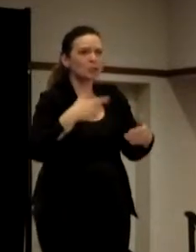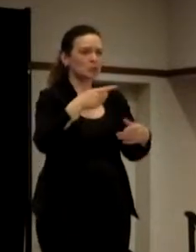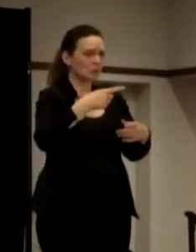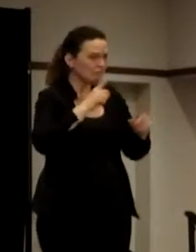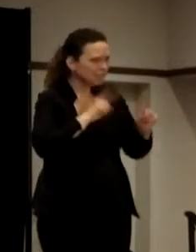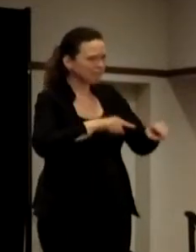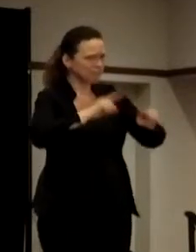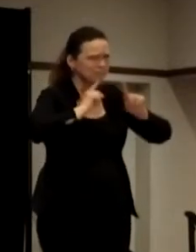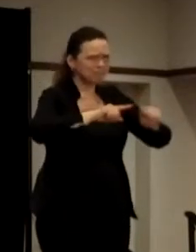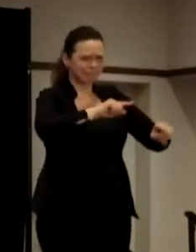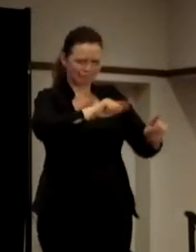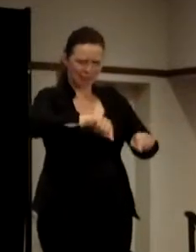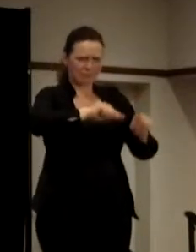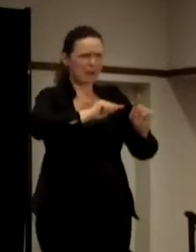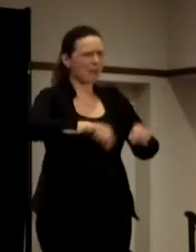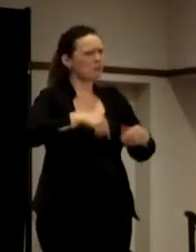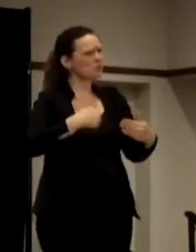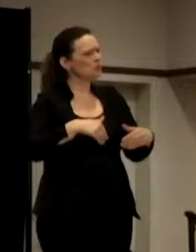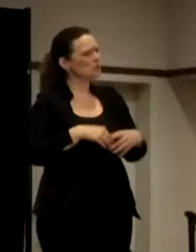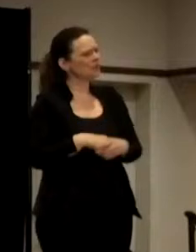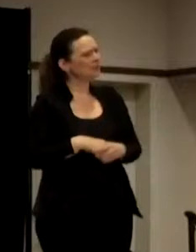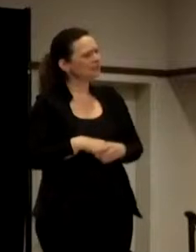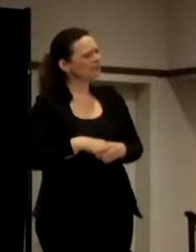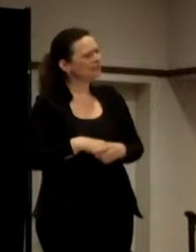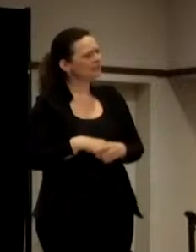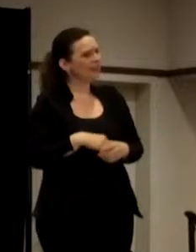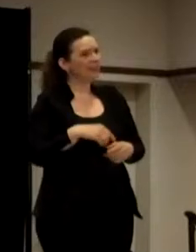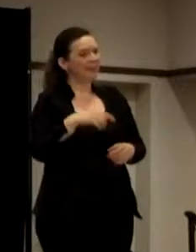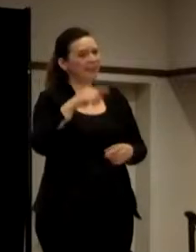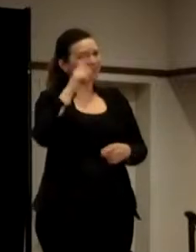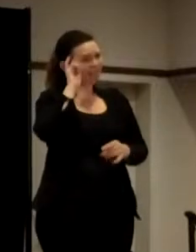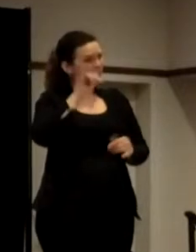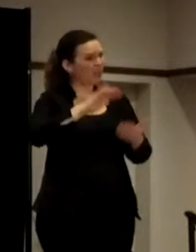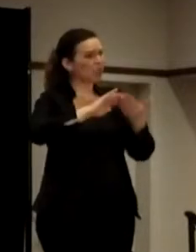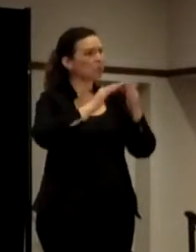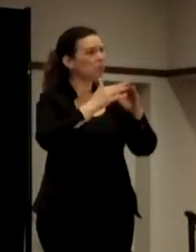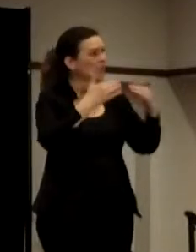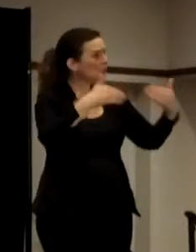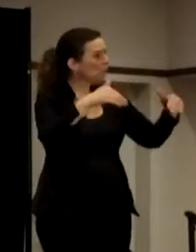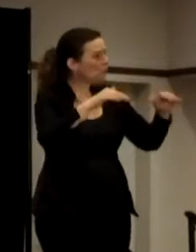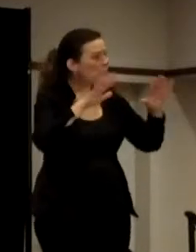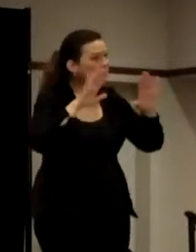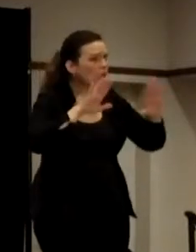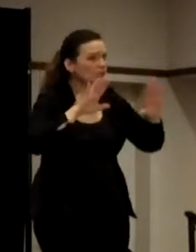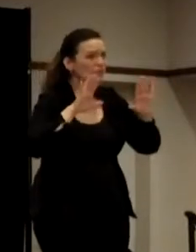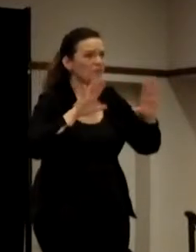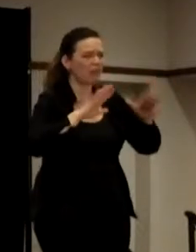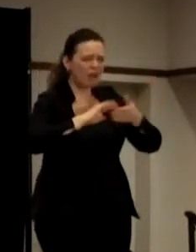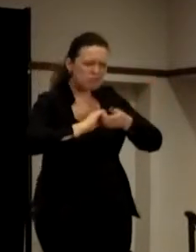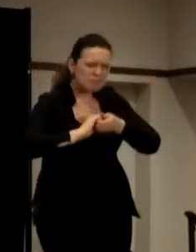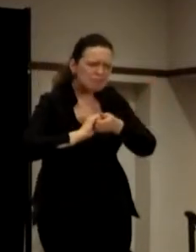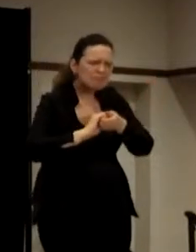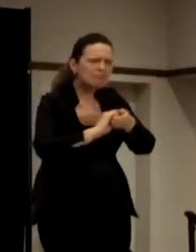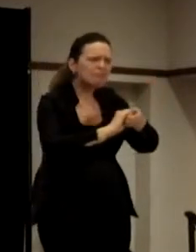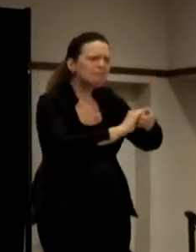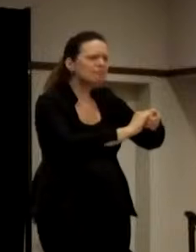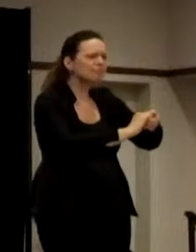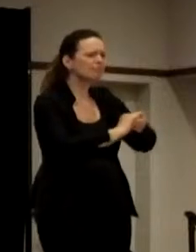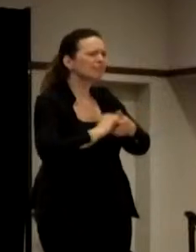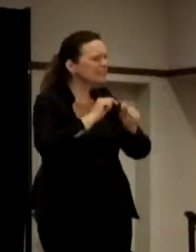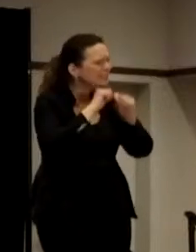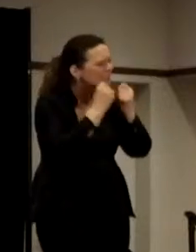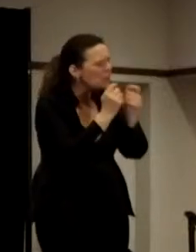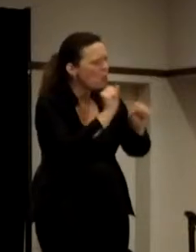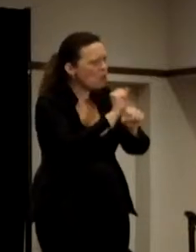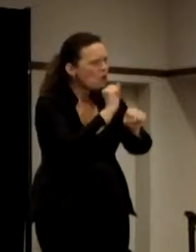been a great level of teamwork in this community, and I think we can build off of that as we